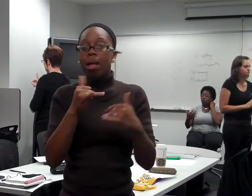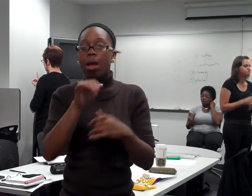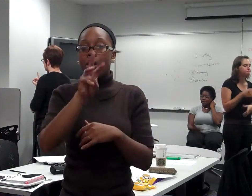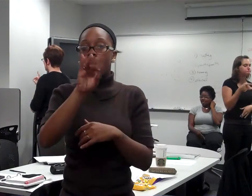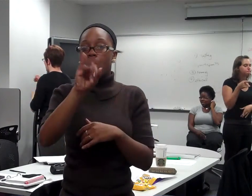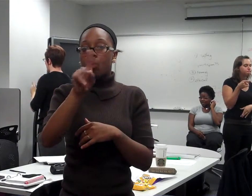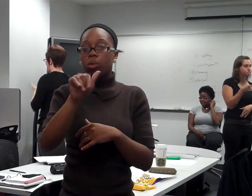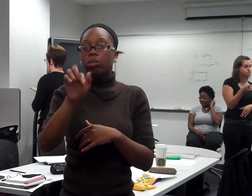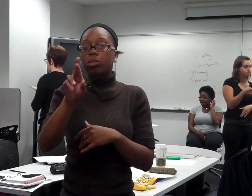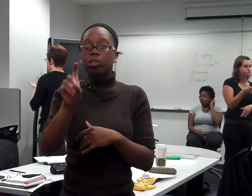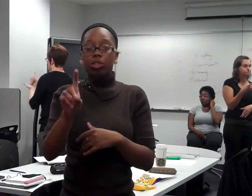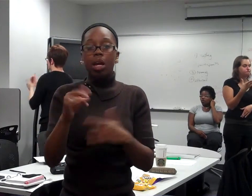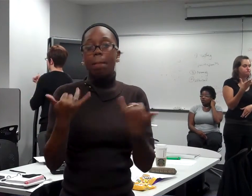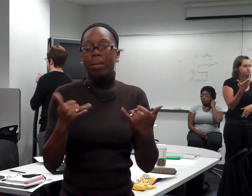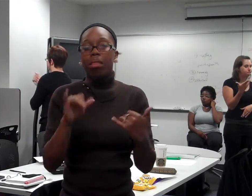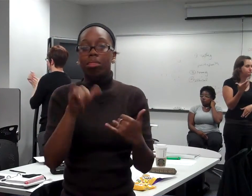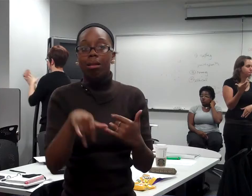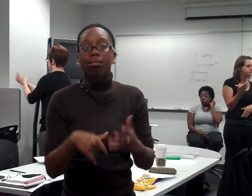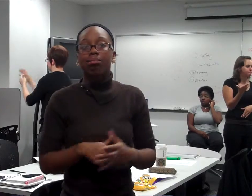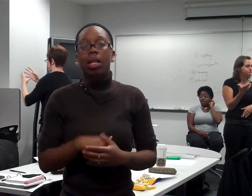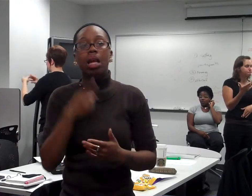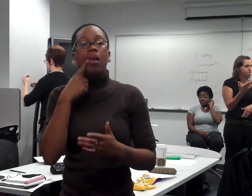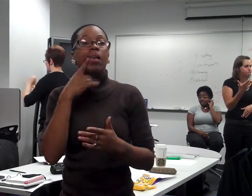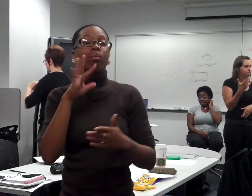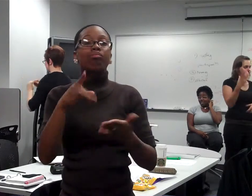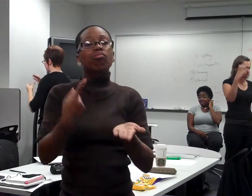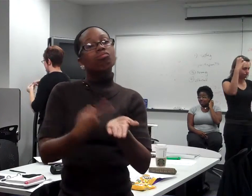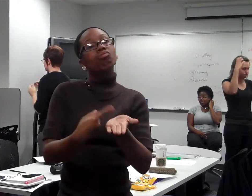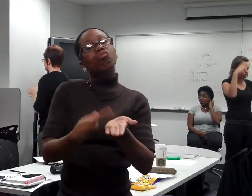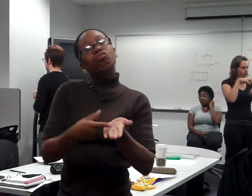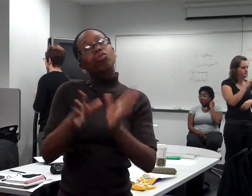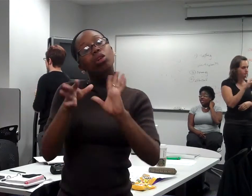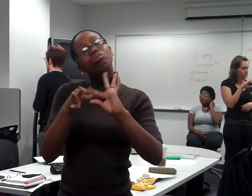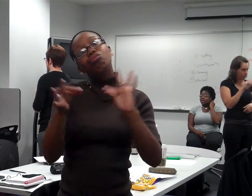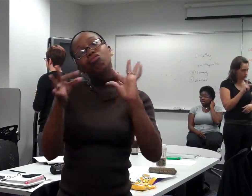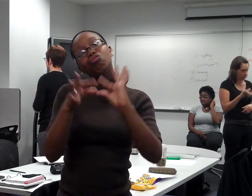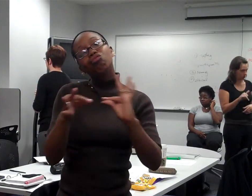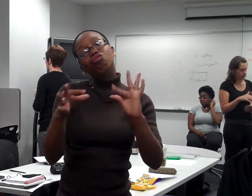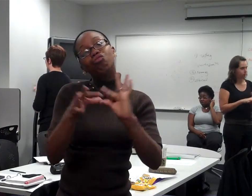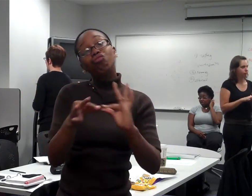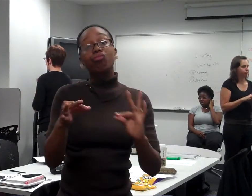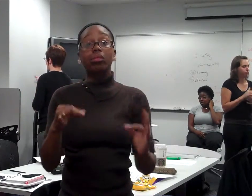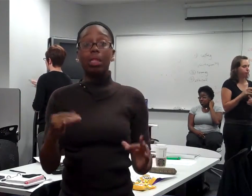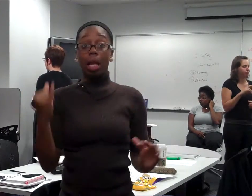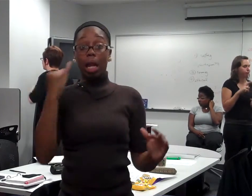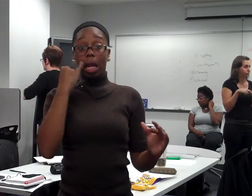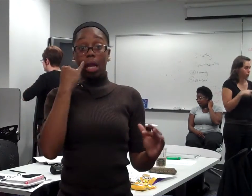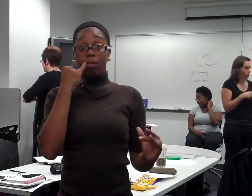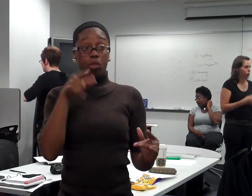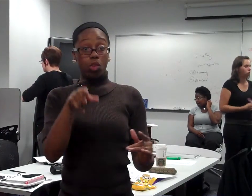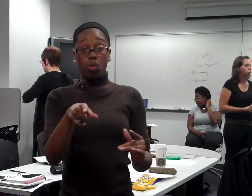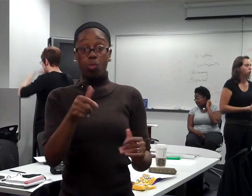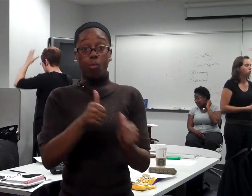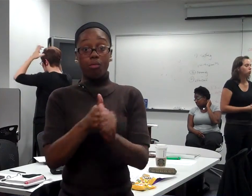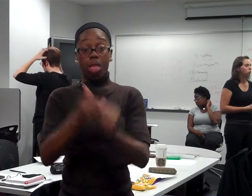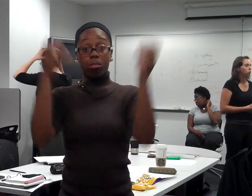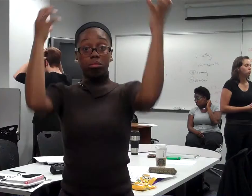story and things like that. For those who follow Disney, this is one of the best experiences you can have at Disney